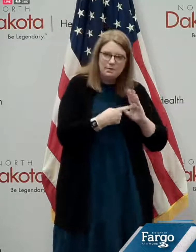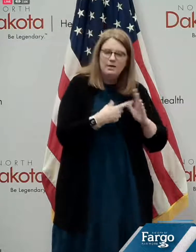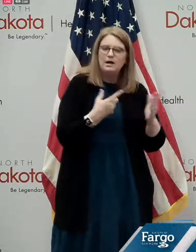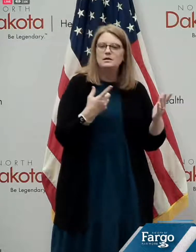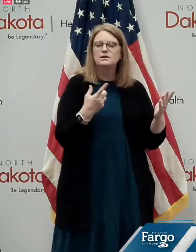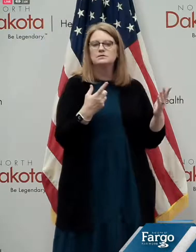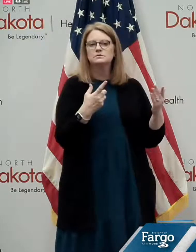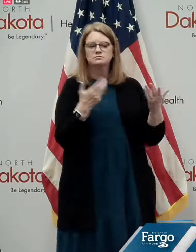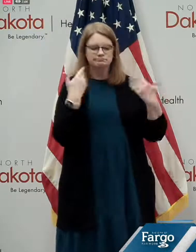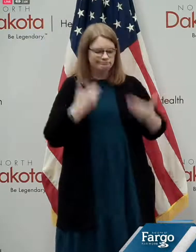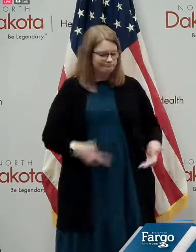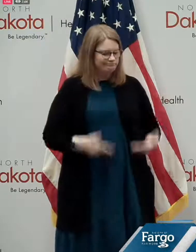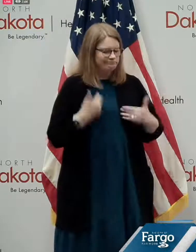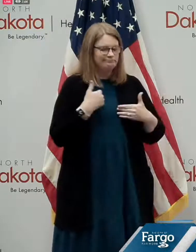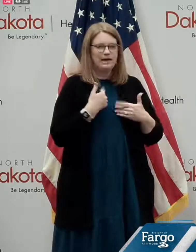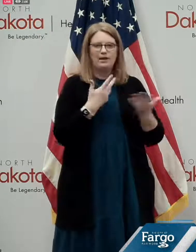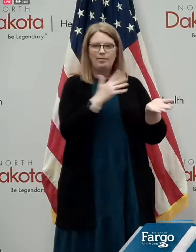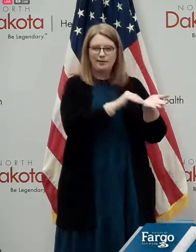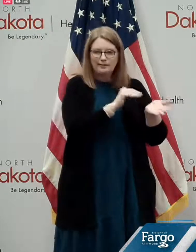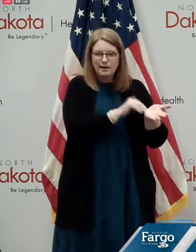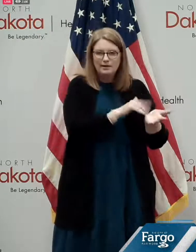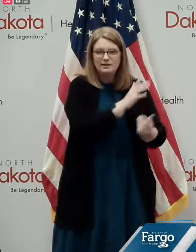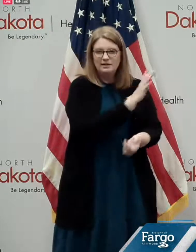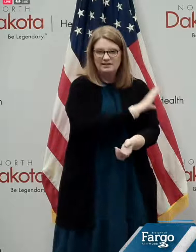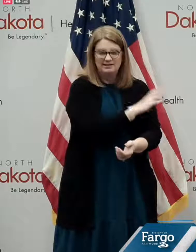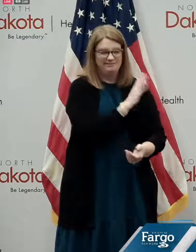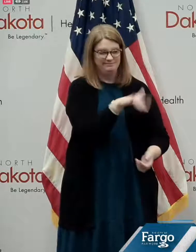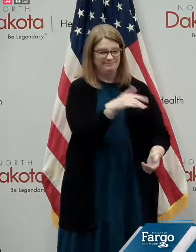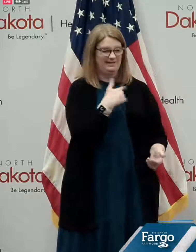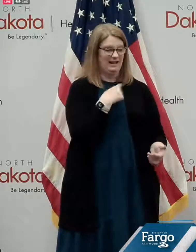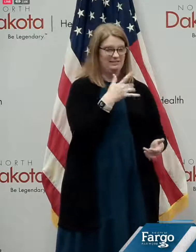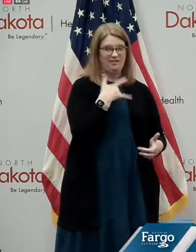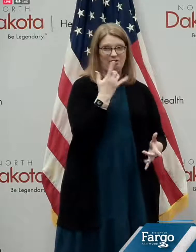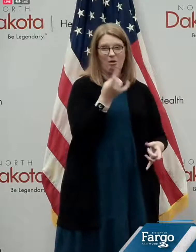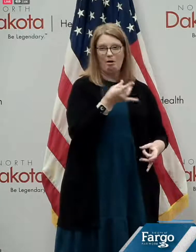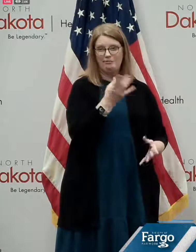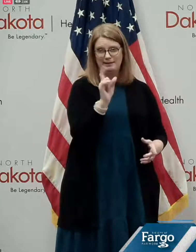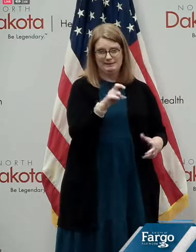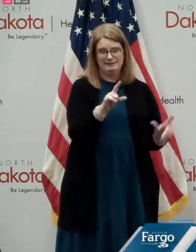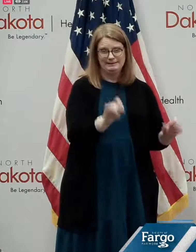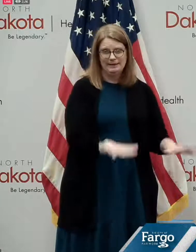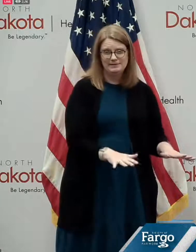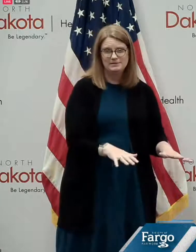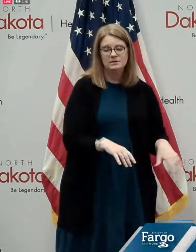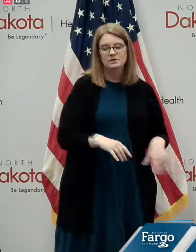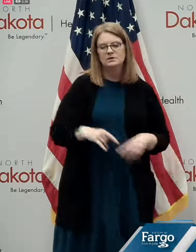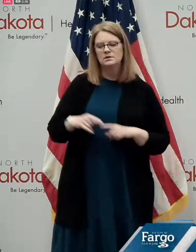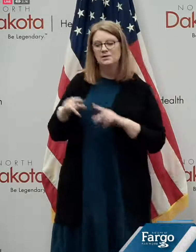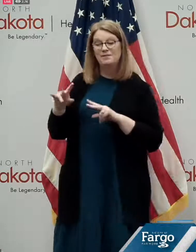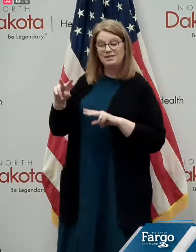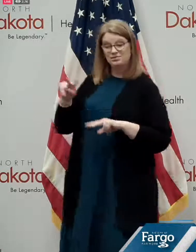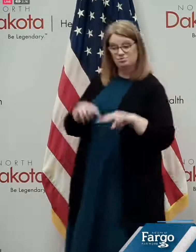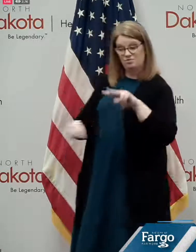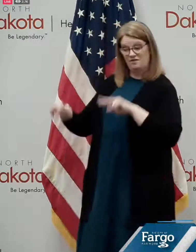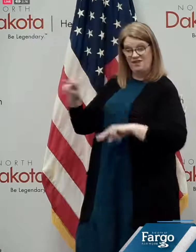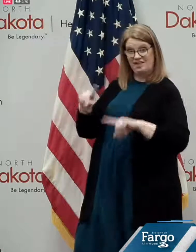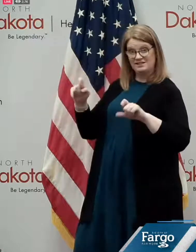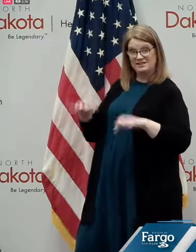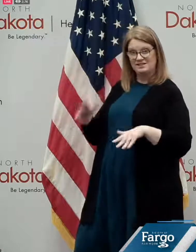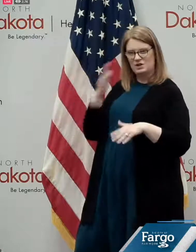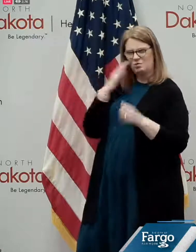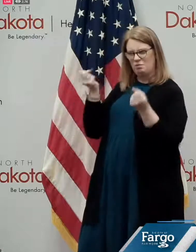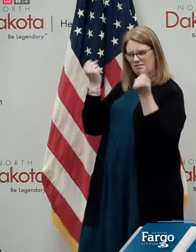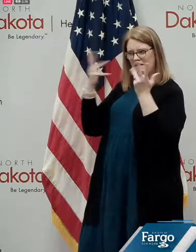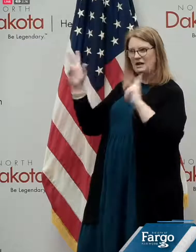They present, they're with their healthcare provider. They're like, hey, I need a test. I don't feel well. When we get into the surveillance testing of larger